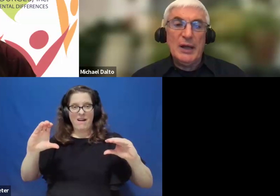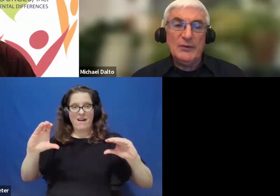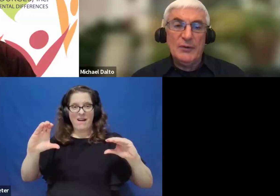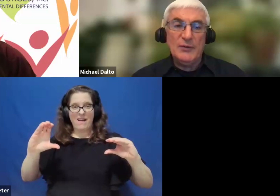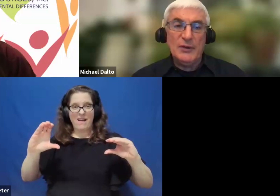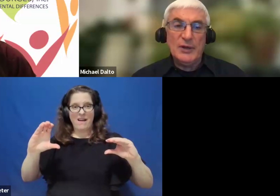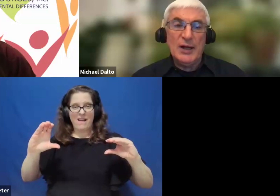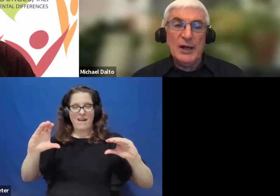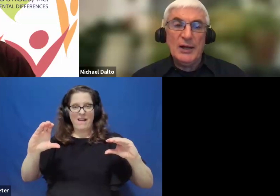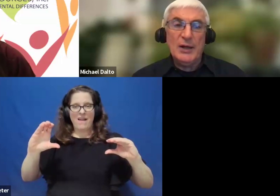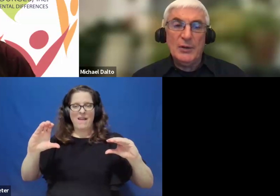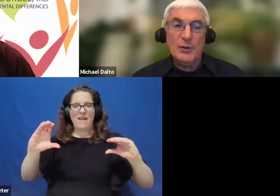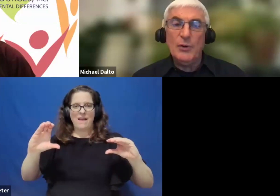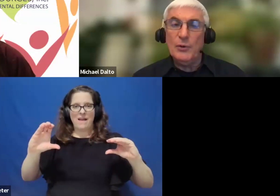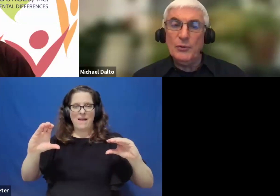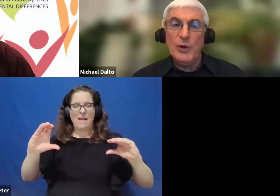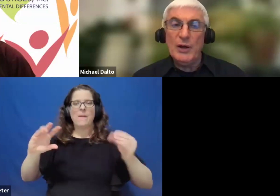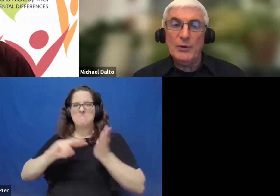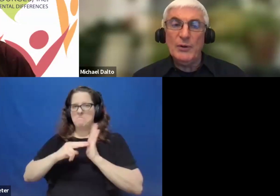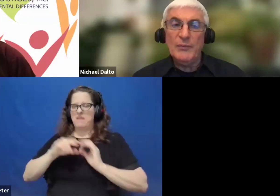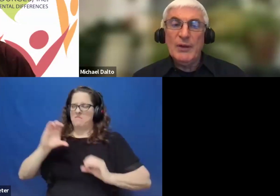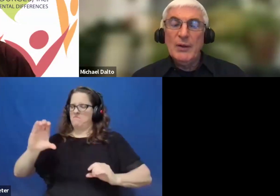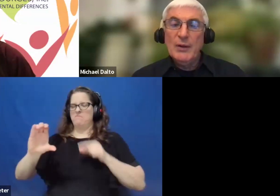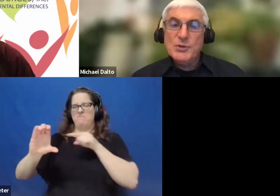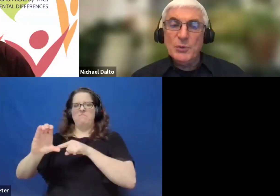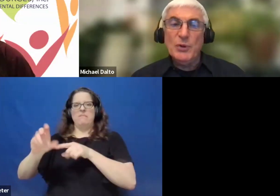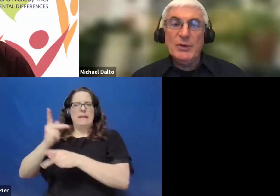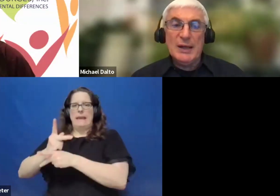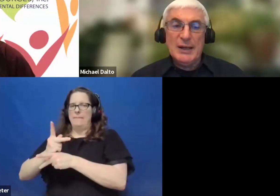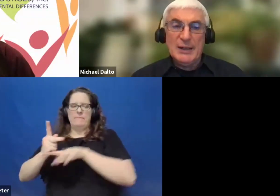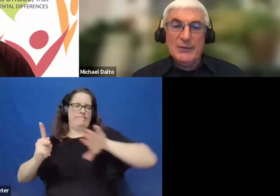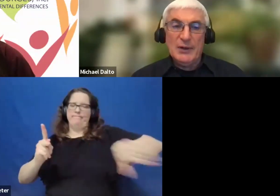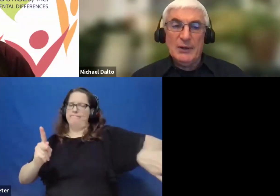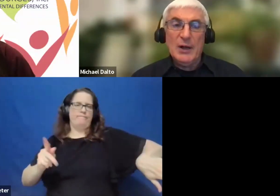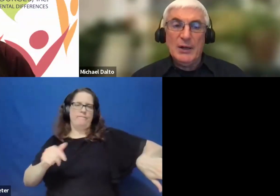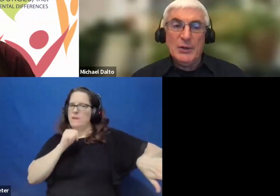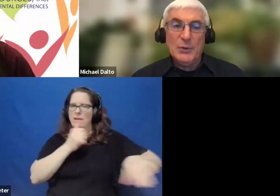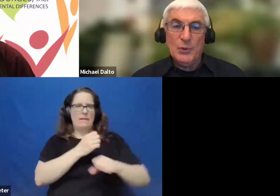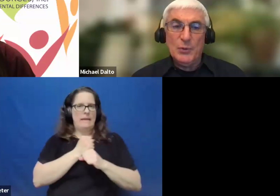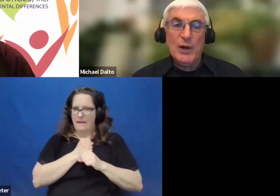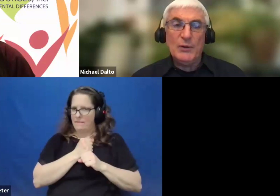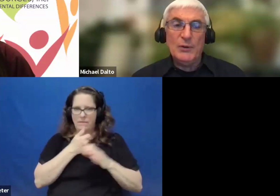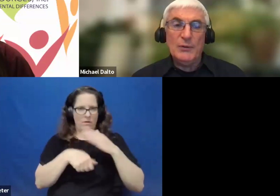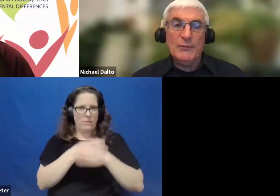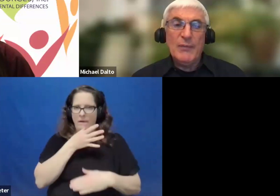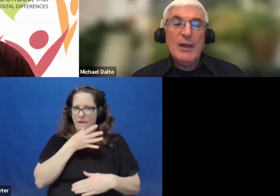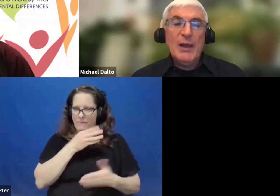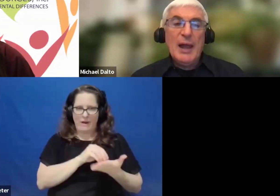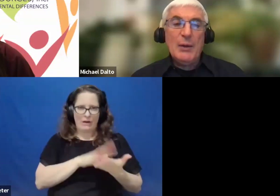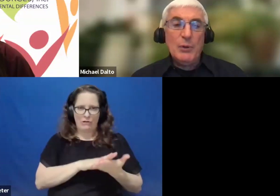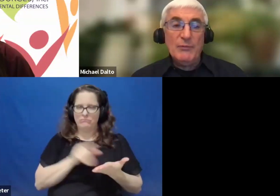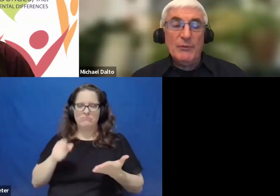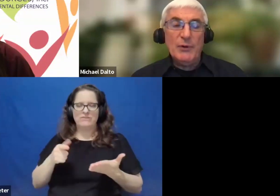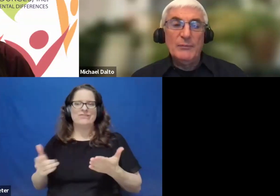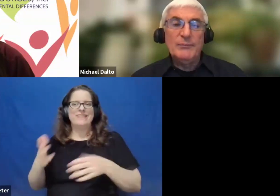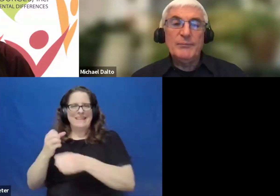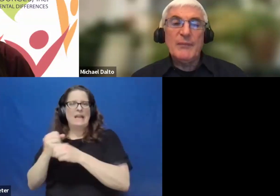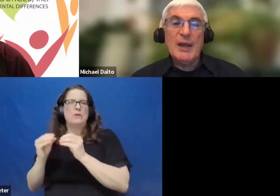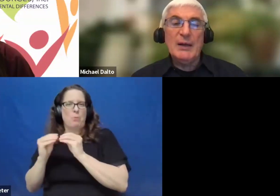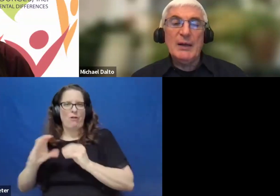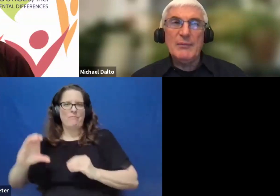only SSDI on her own record. She wouldn't get anything on your record.